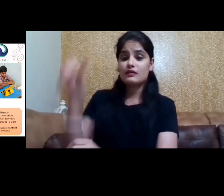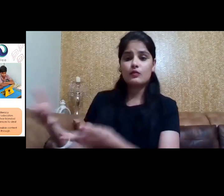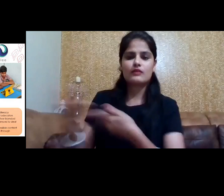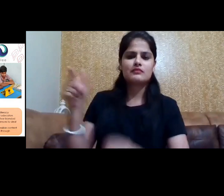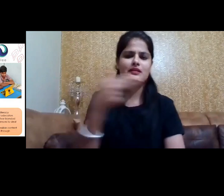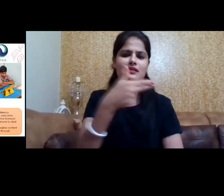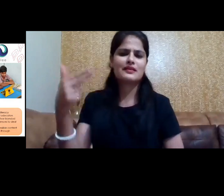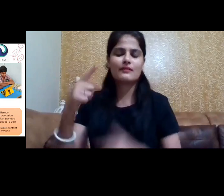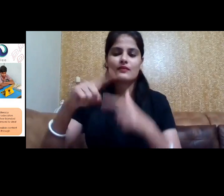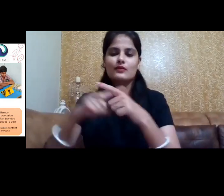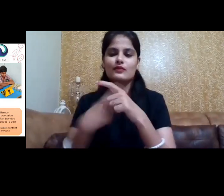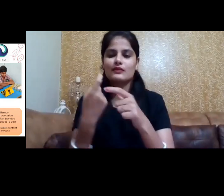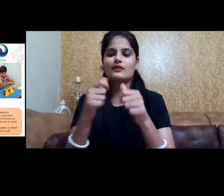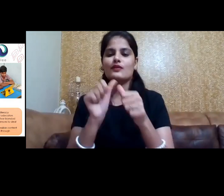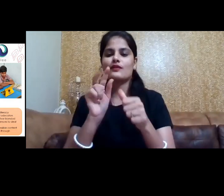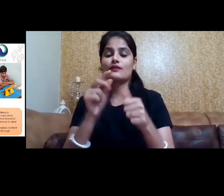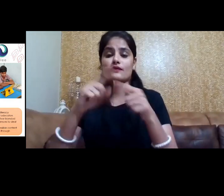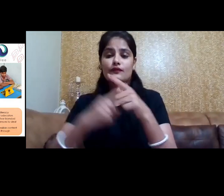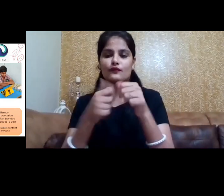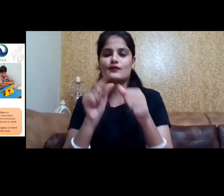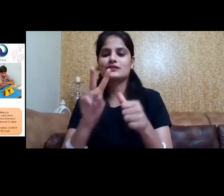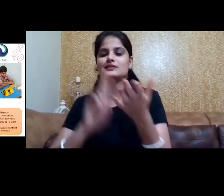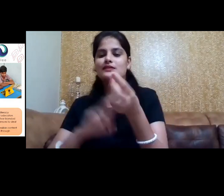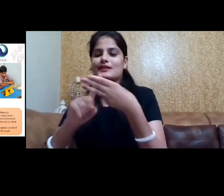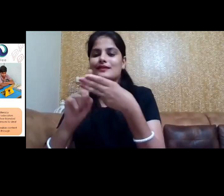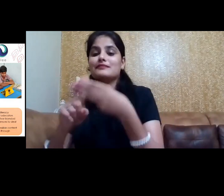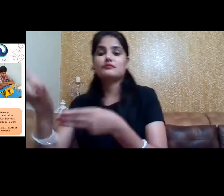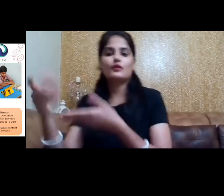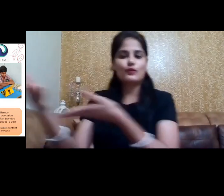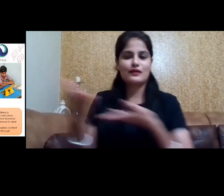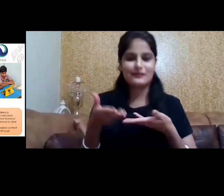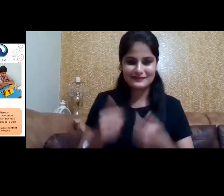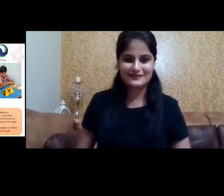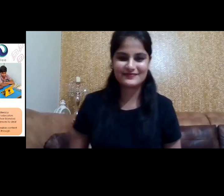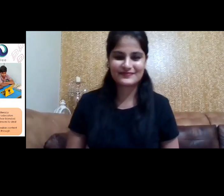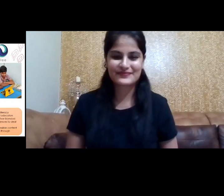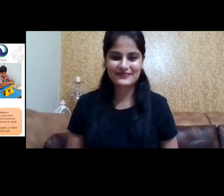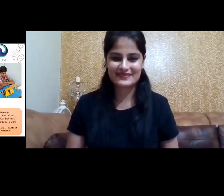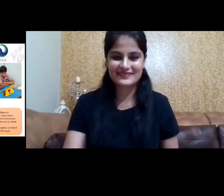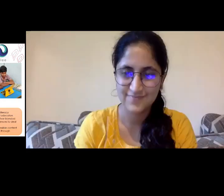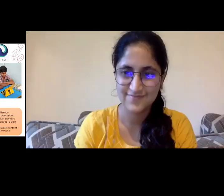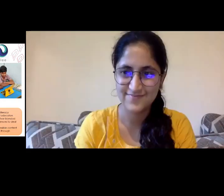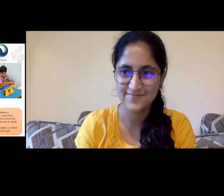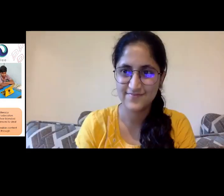other partner, I would like to welcome Miss Janvi. So let's have Miss Janvi, please.